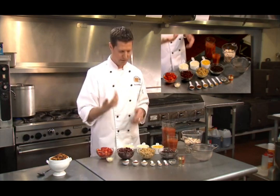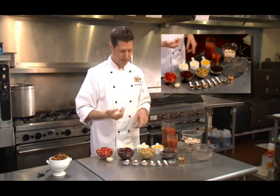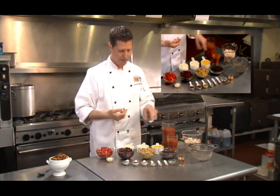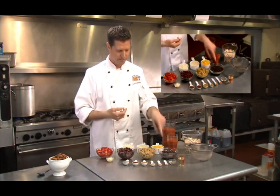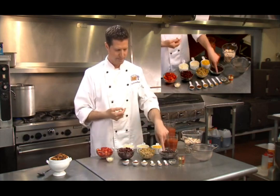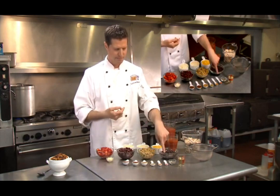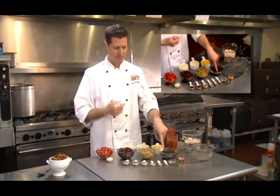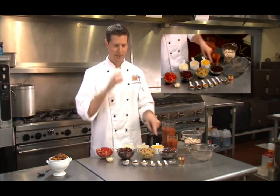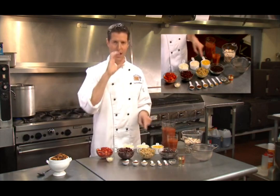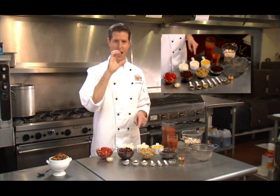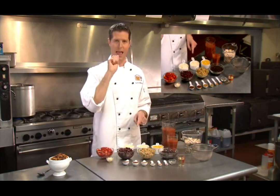cayenne pepper,